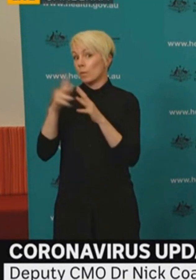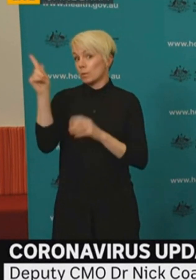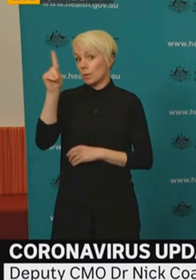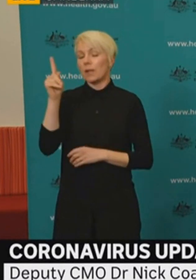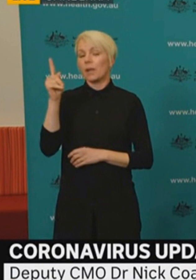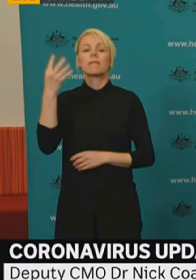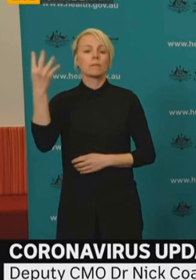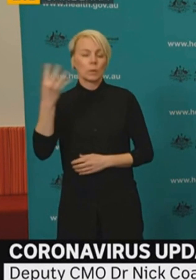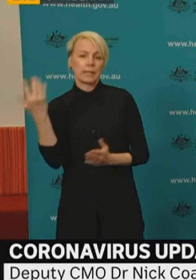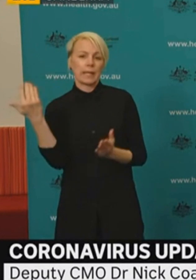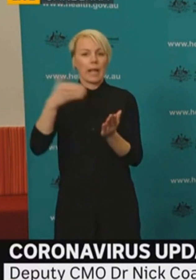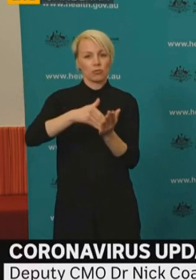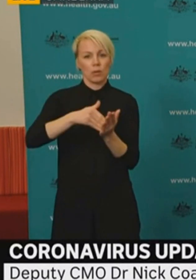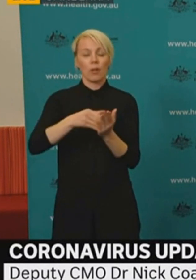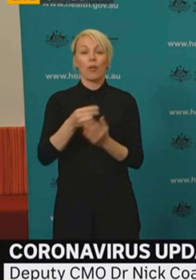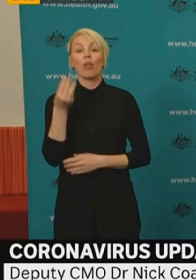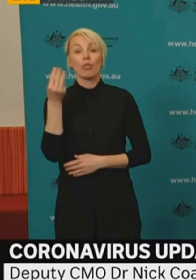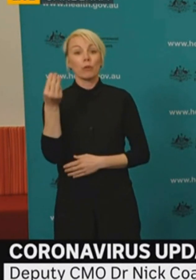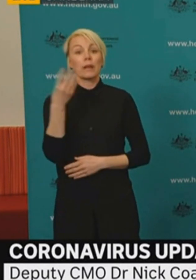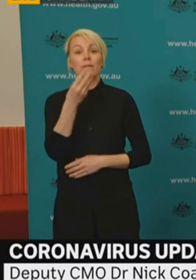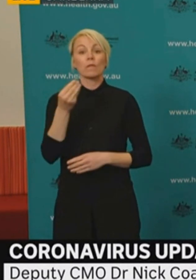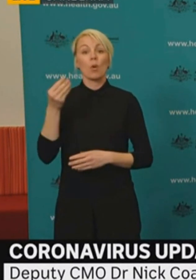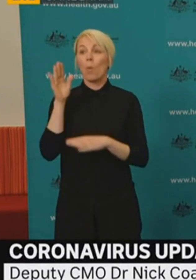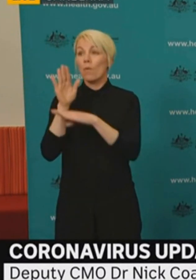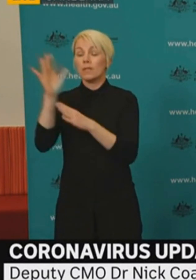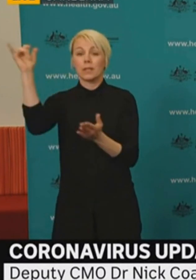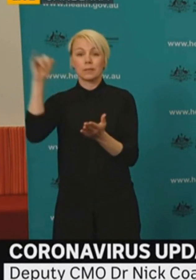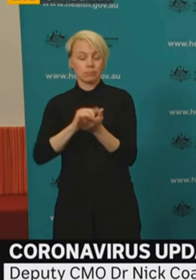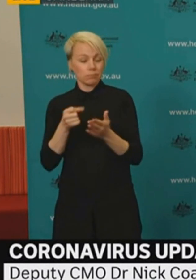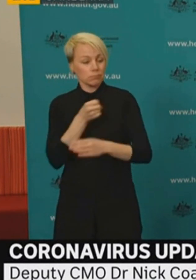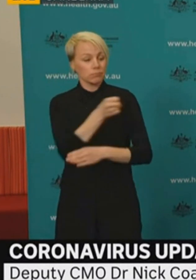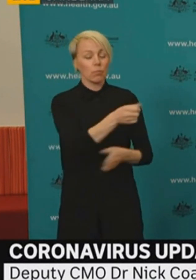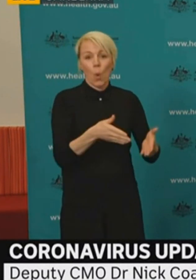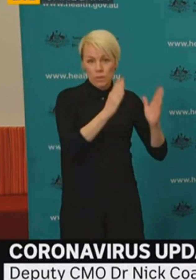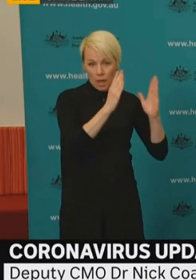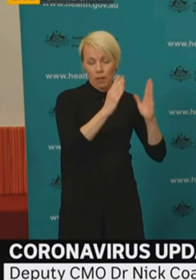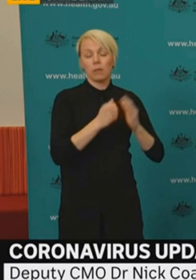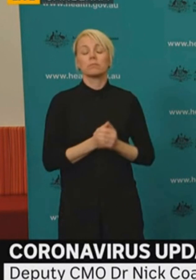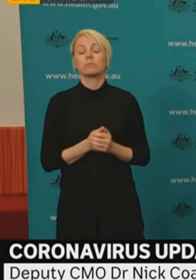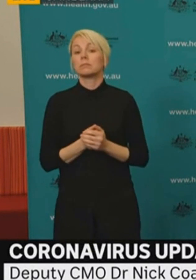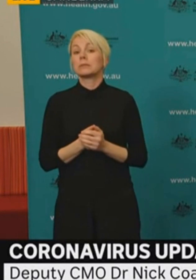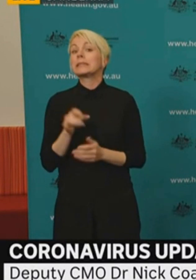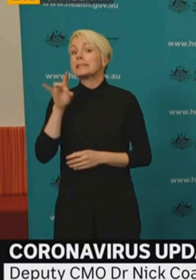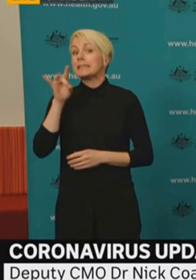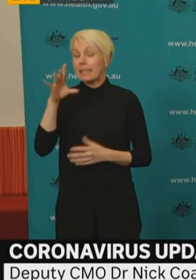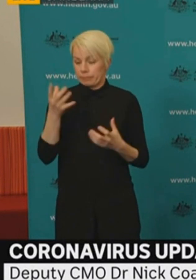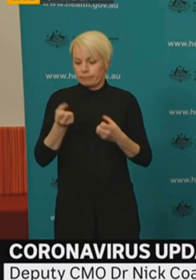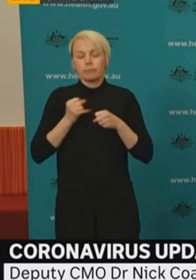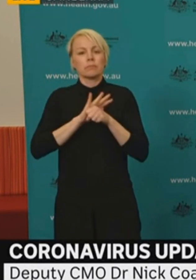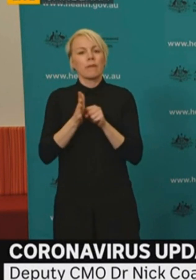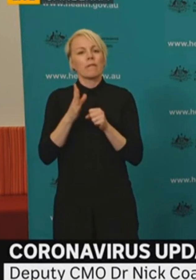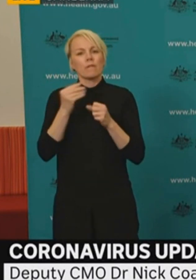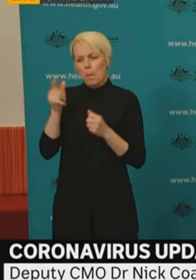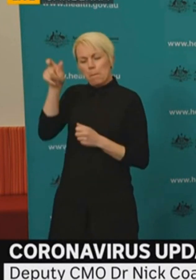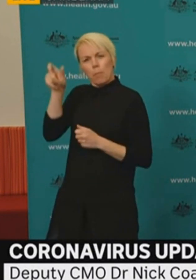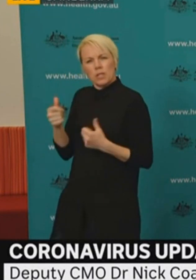additional cases, 3 of those related to hotel quarantine. 10 have known links to existing